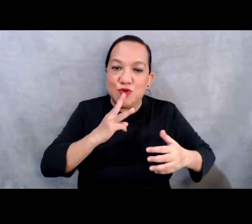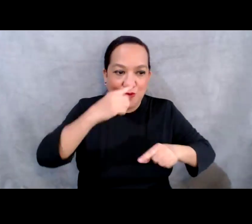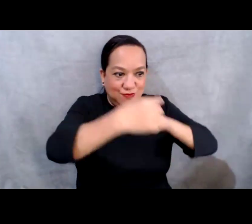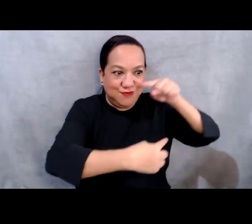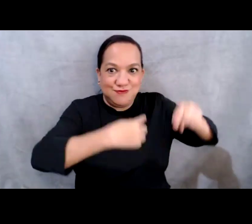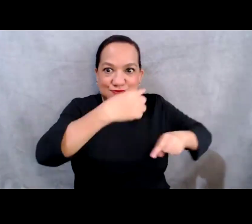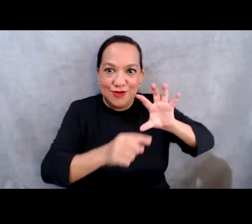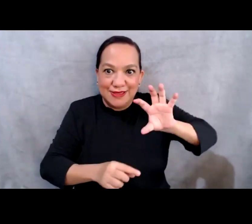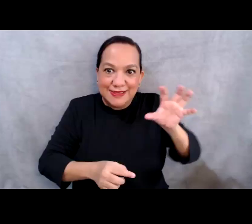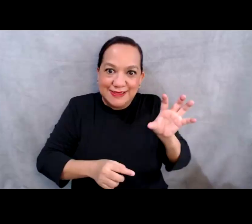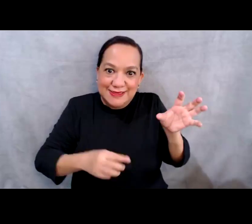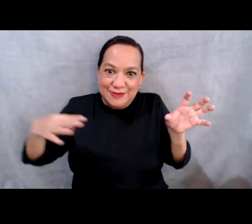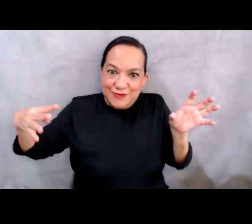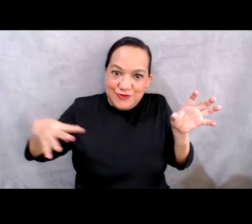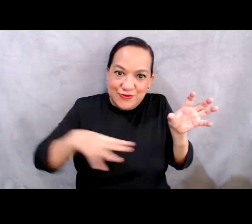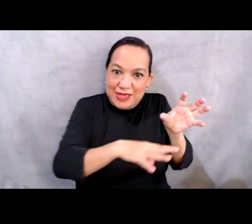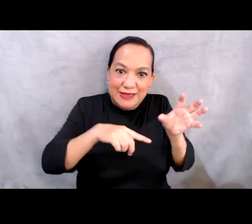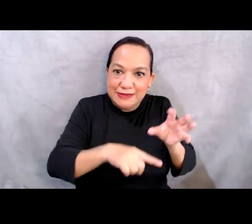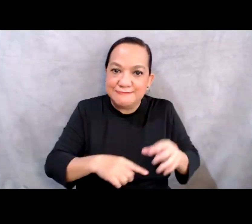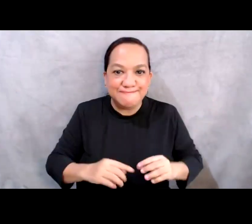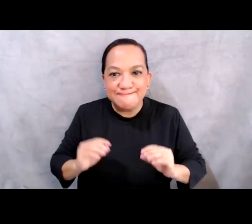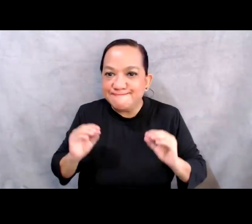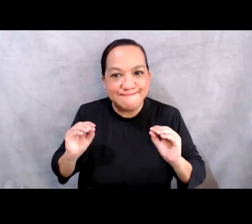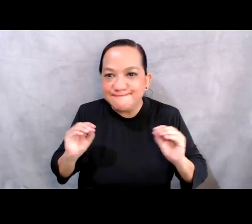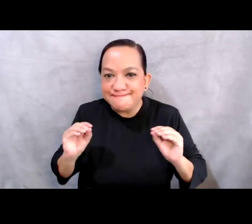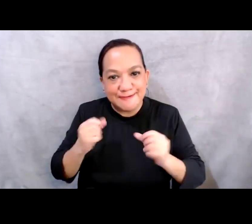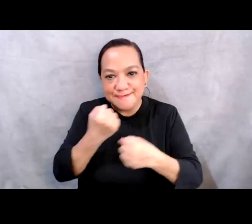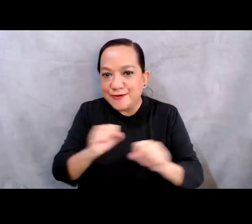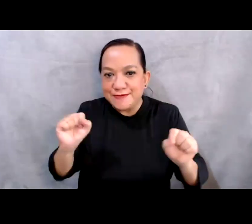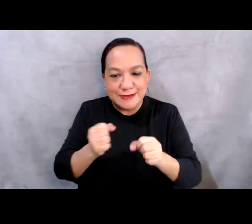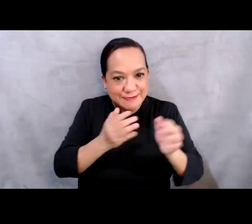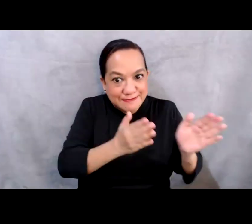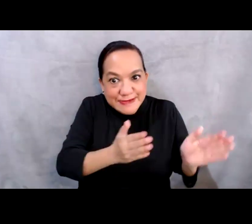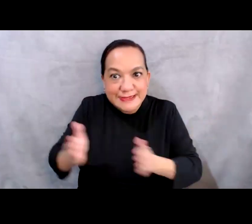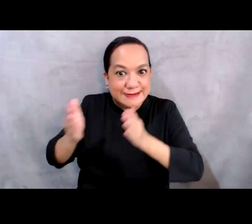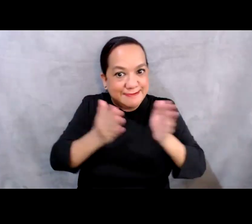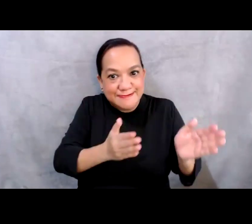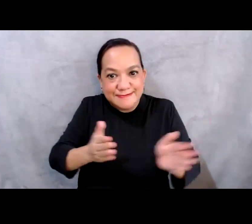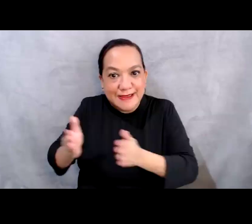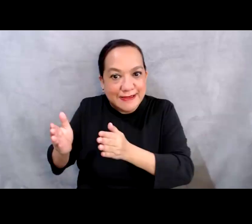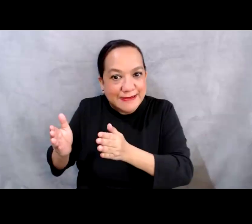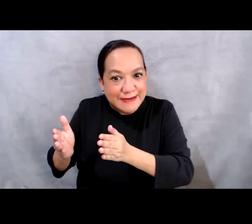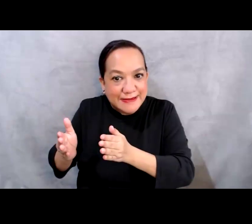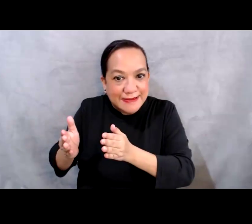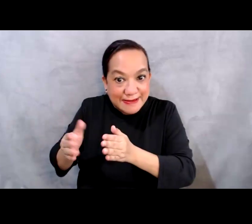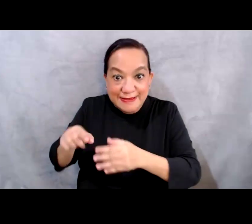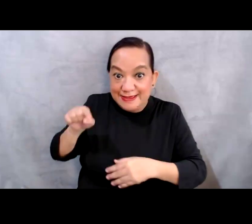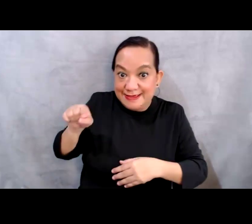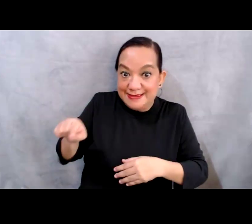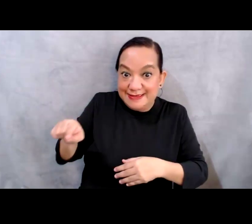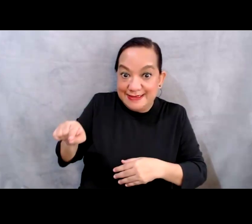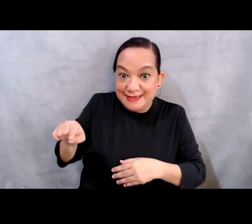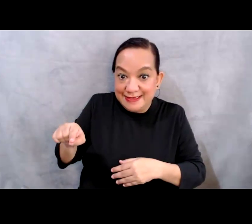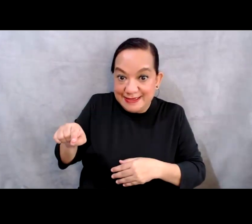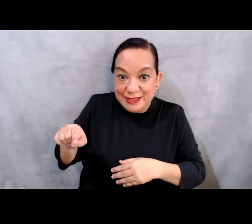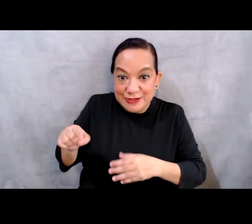have visited 2 months ago, and the whole area and half of Mana, which is a sort of a peninsula, small island,